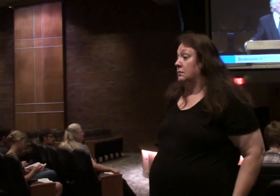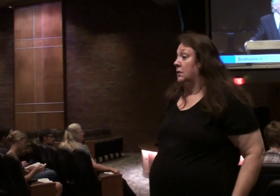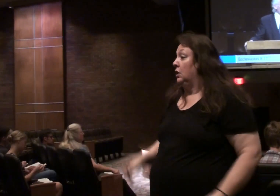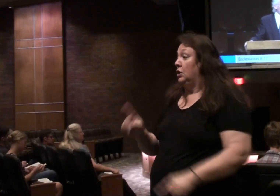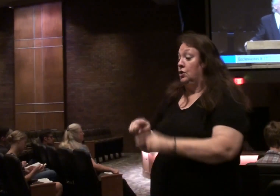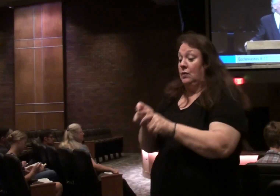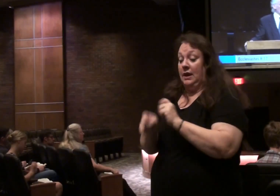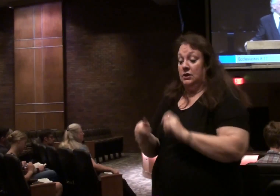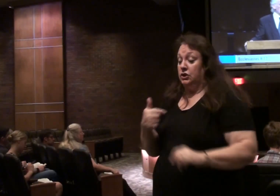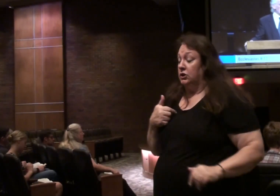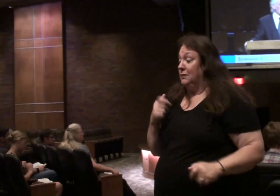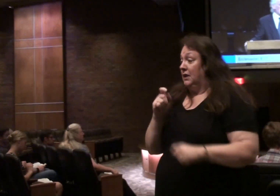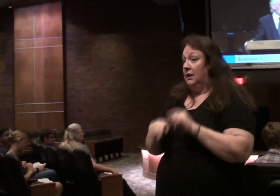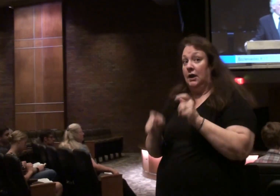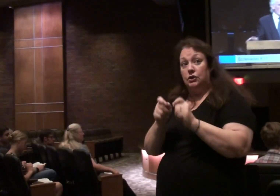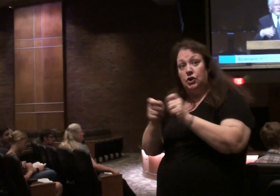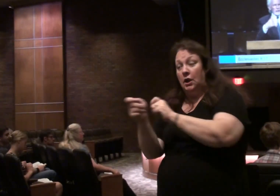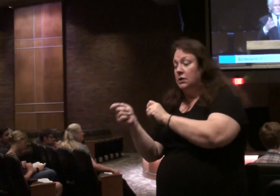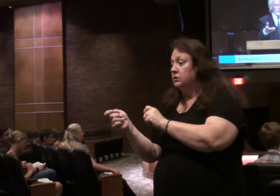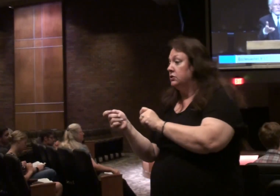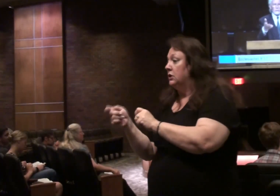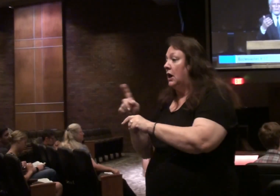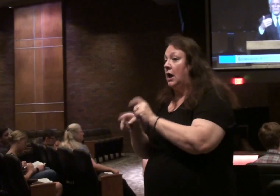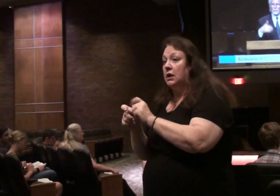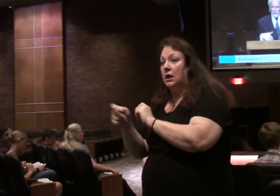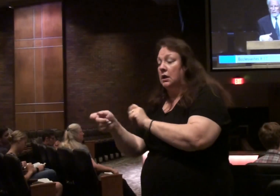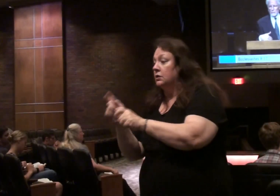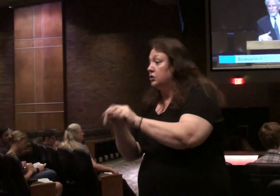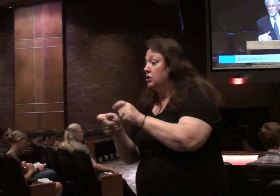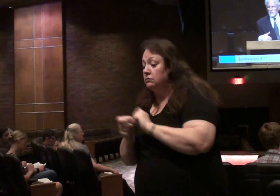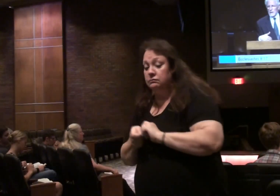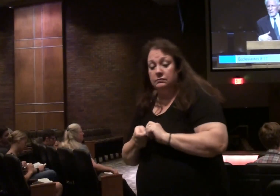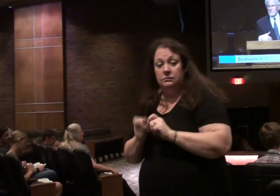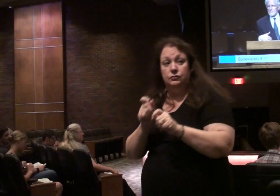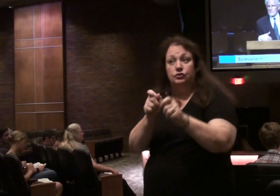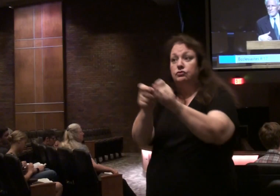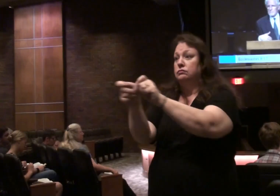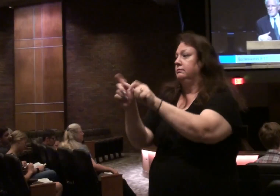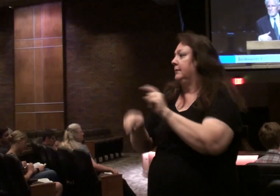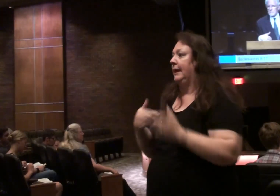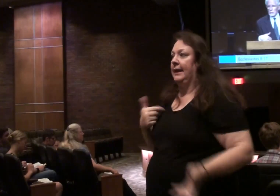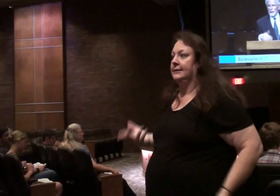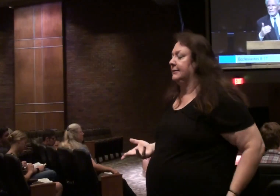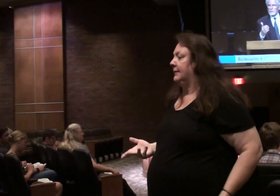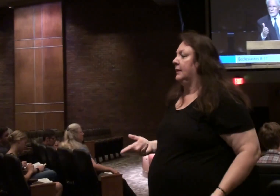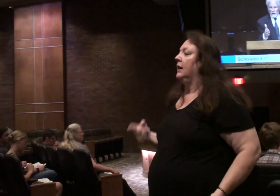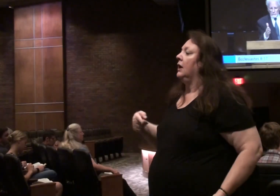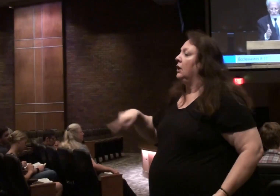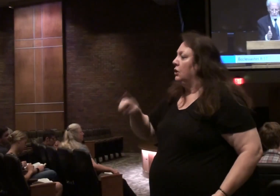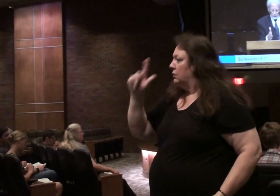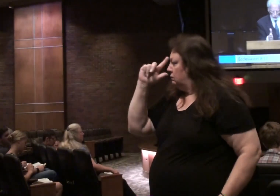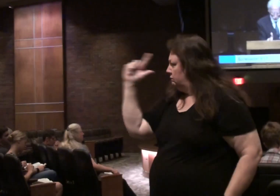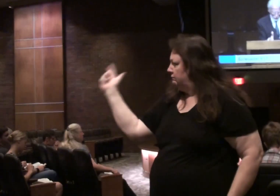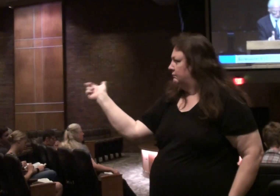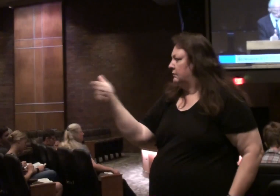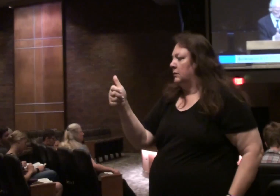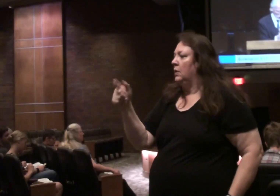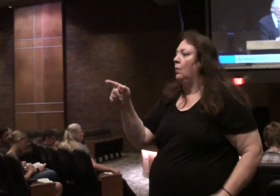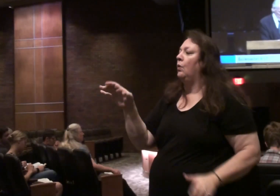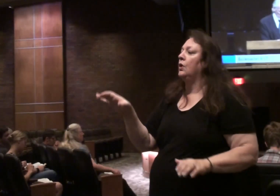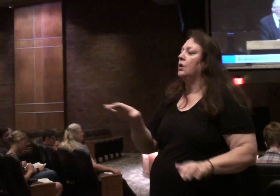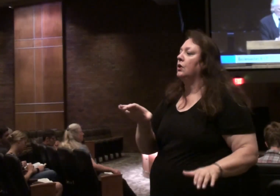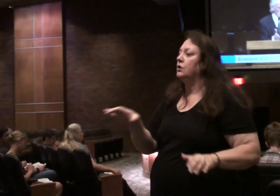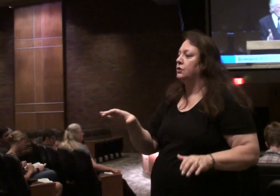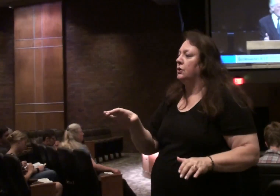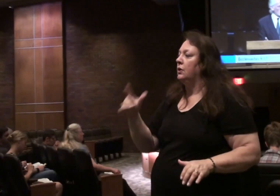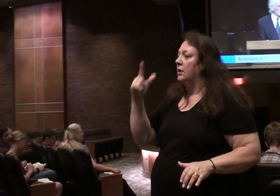You can't change somebody else. I can't change you and you can't change me. You have to decide what you're going to do in